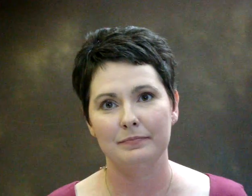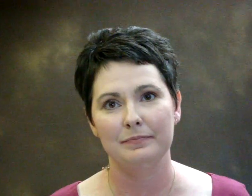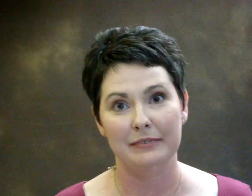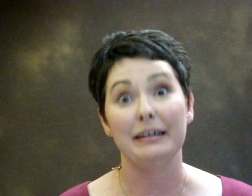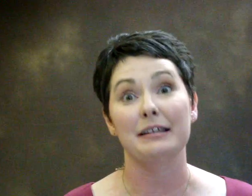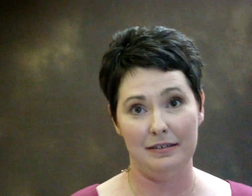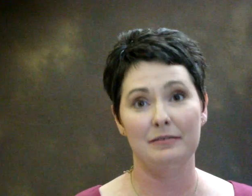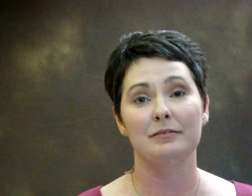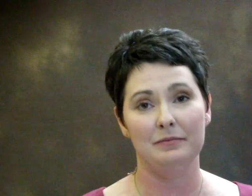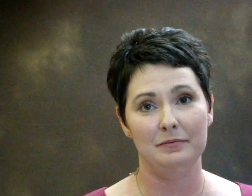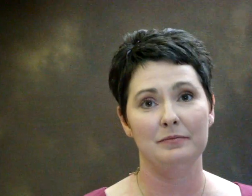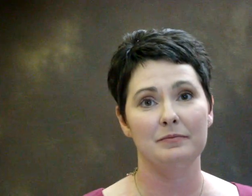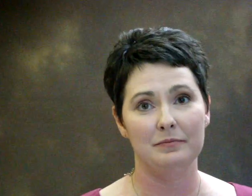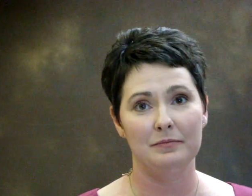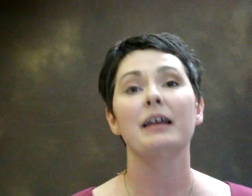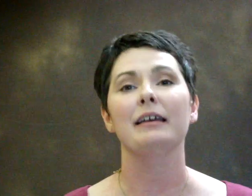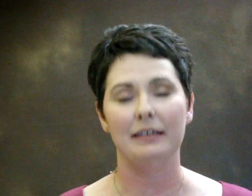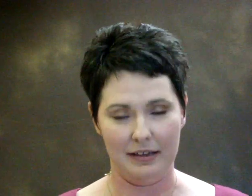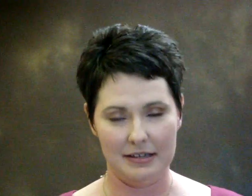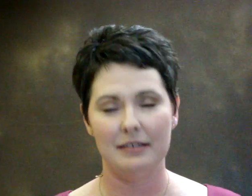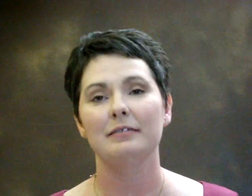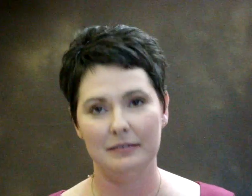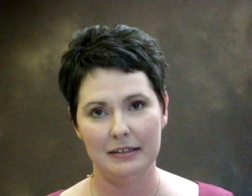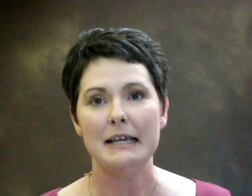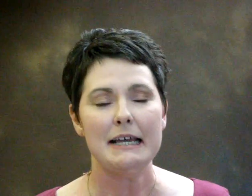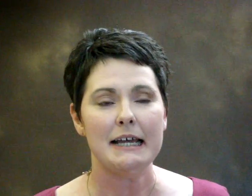pain? Yes. Except part of the pain was gone after that treatment? Yes. Got it. Okay.